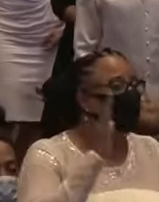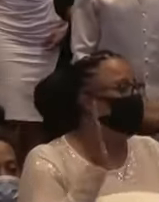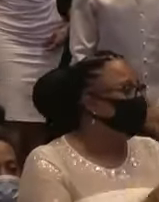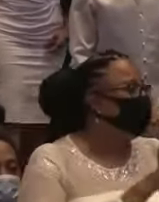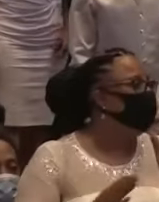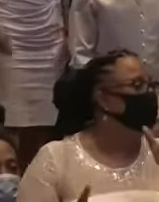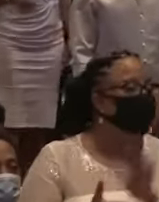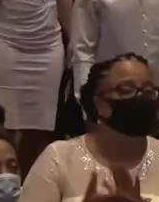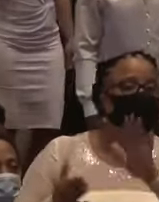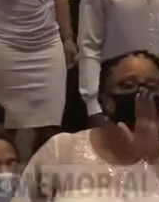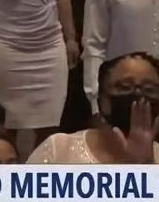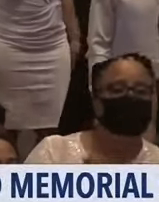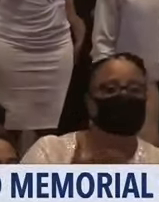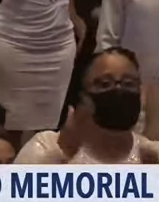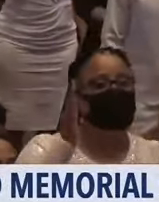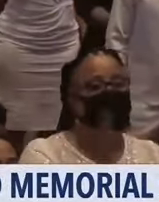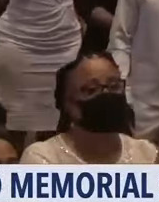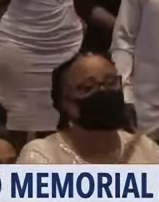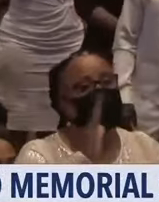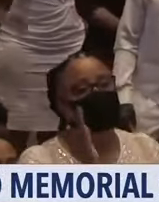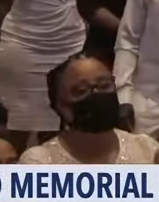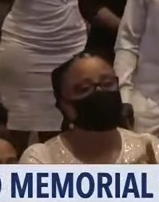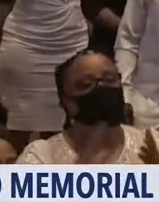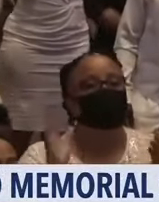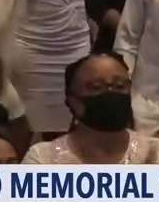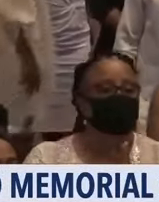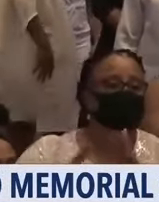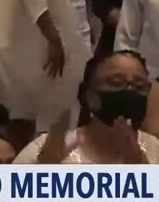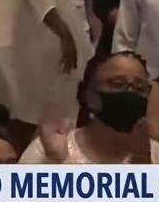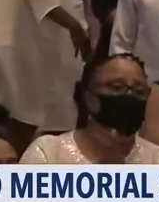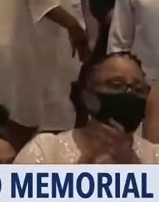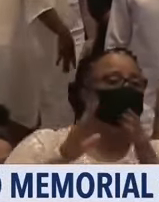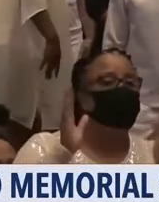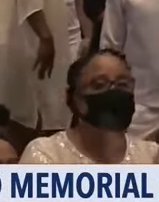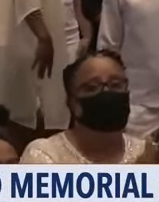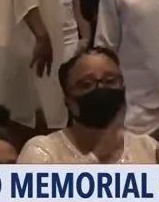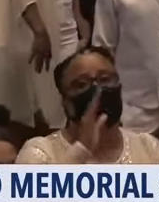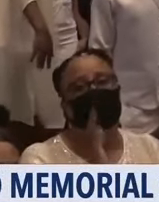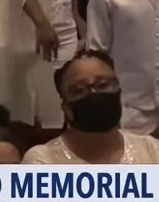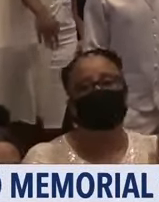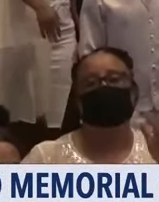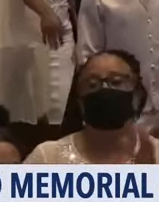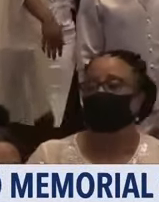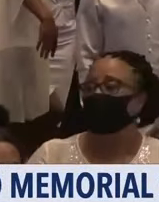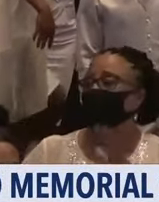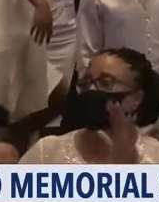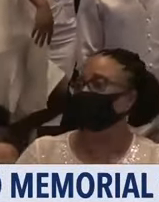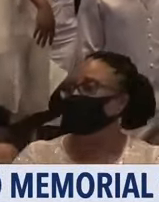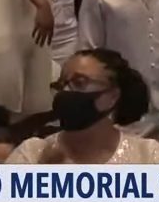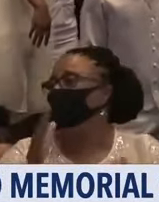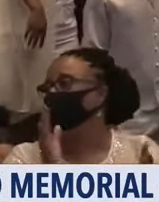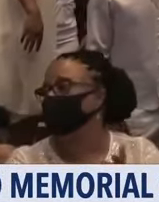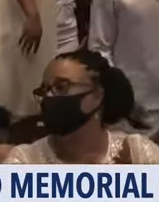of the night, he shall reach for me. And that's the day you'll come. That's the day you'll come.